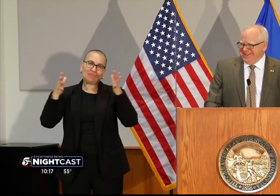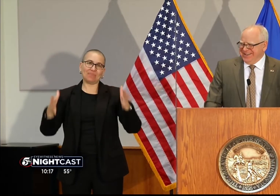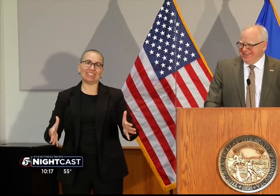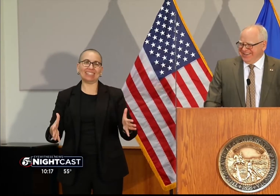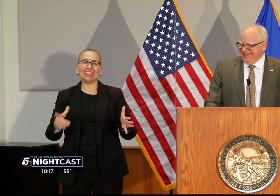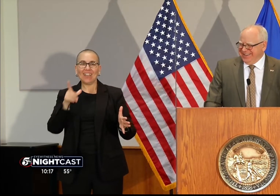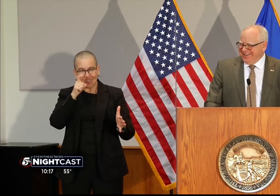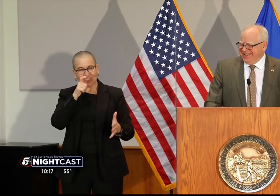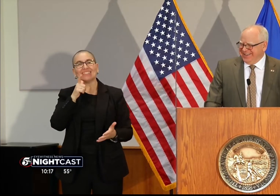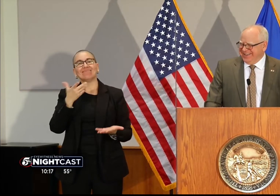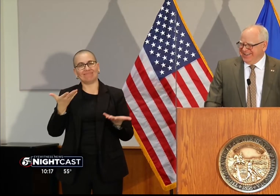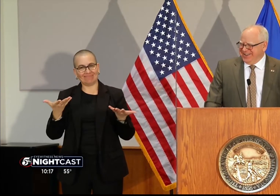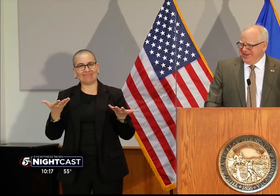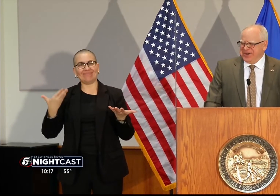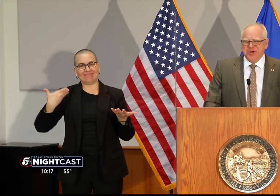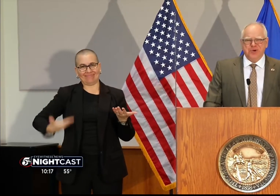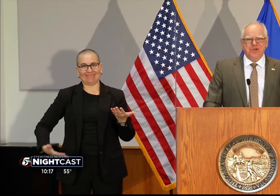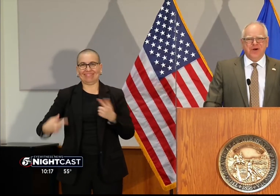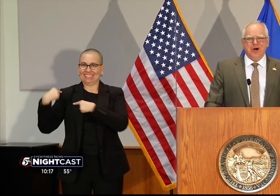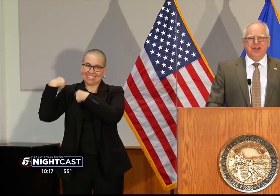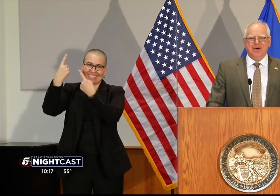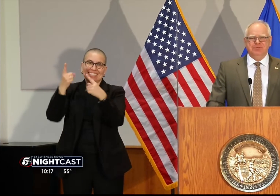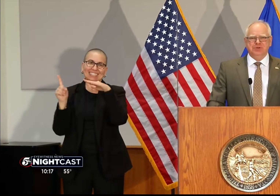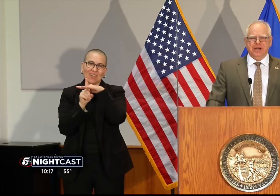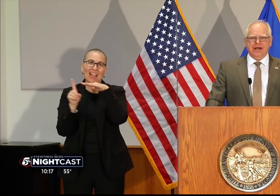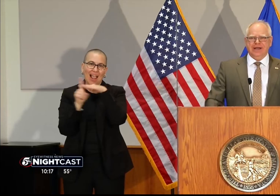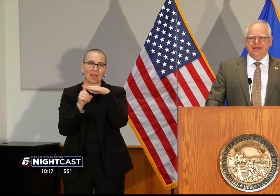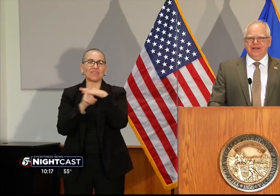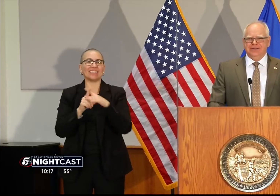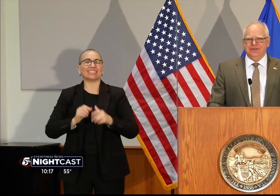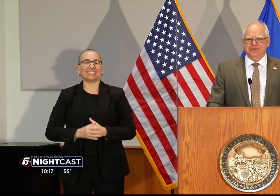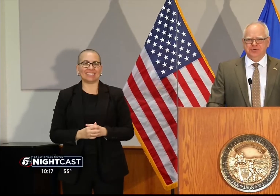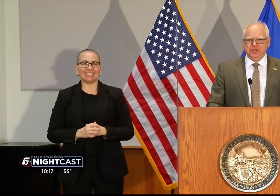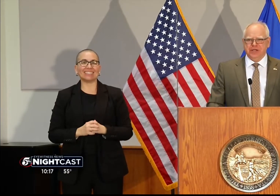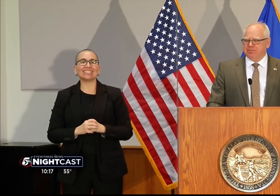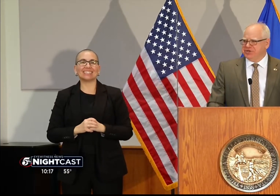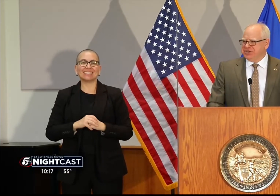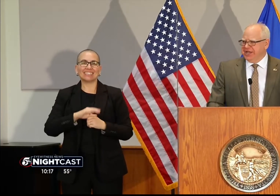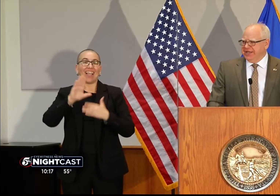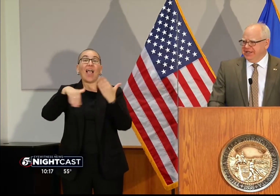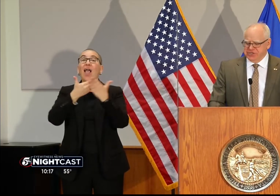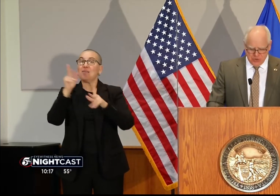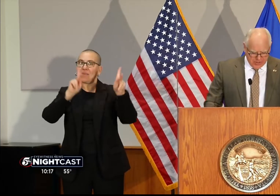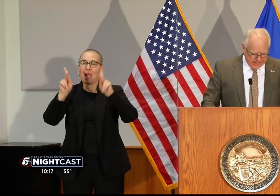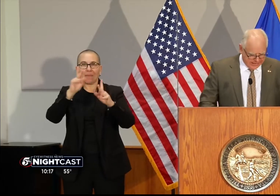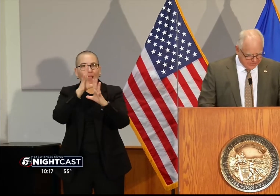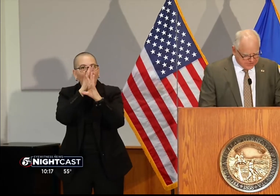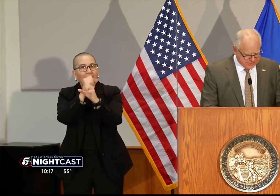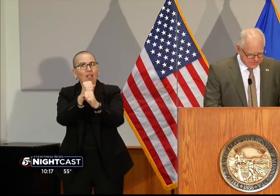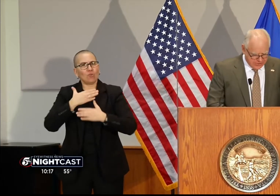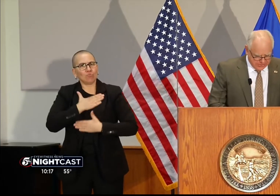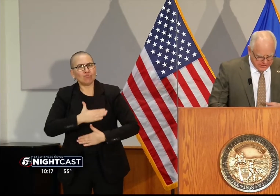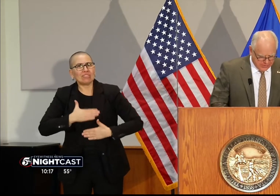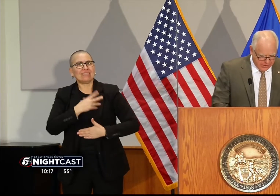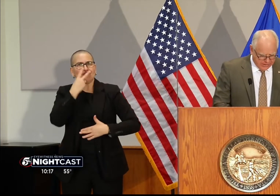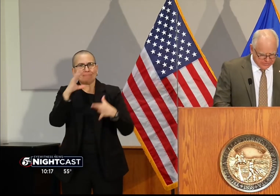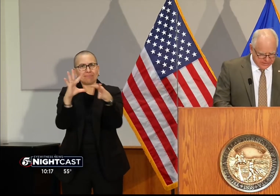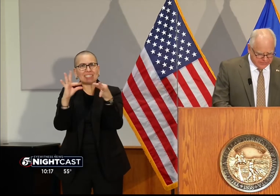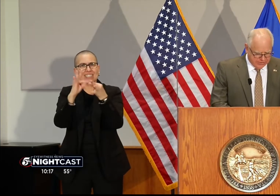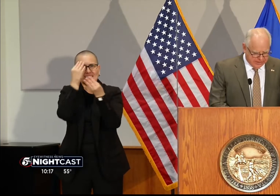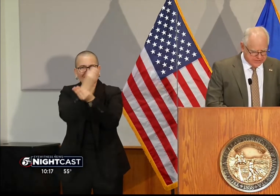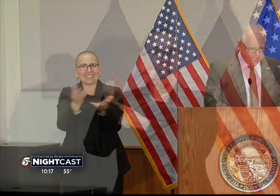we've all come to really appreciate and enjoy and who is totally